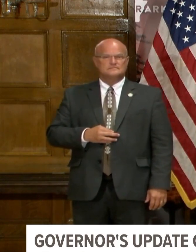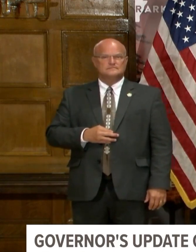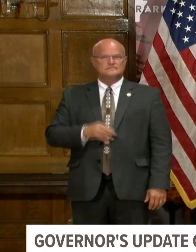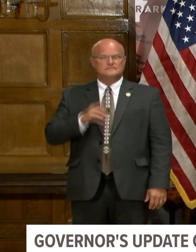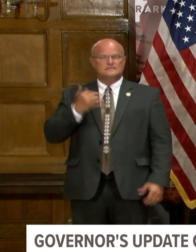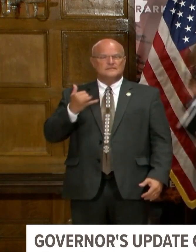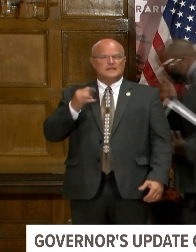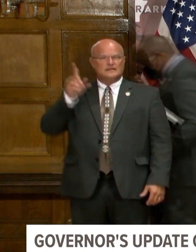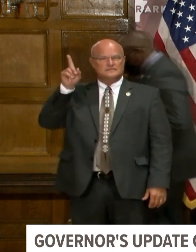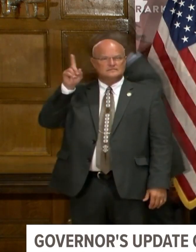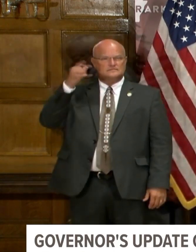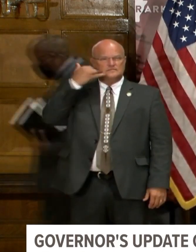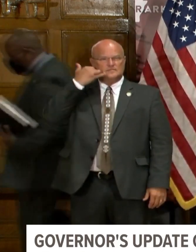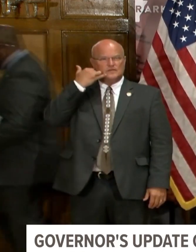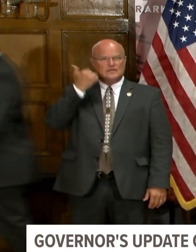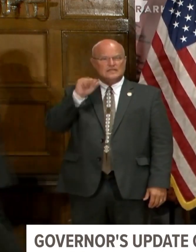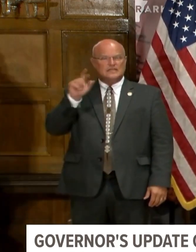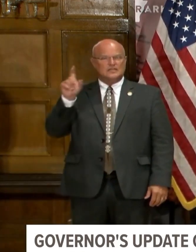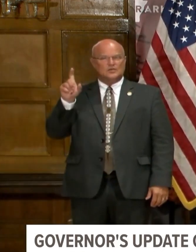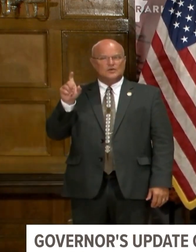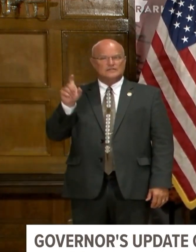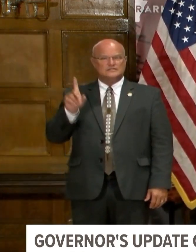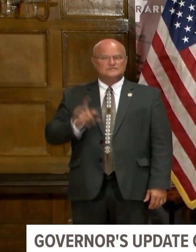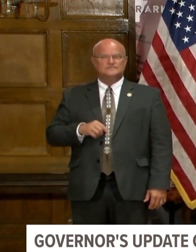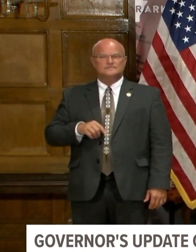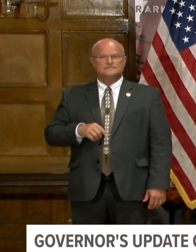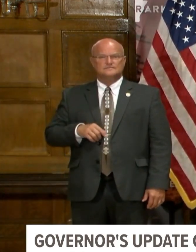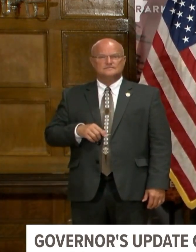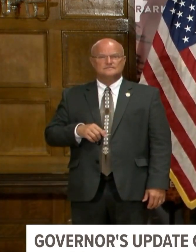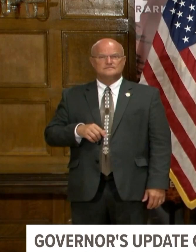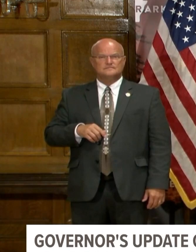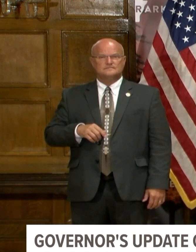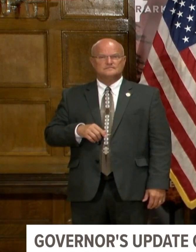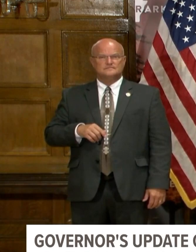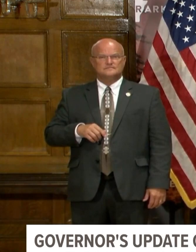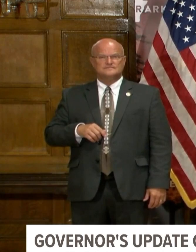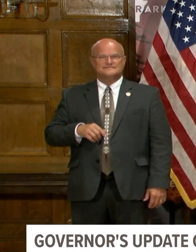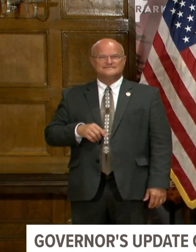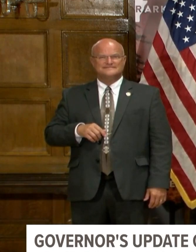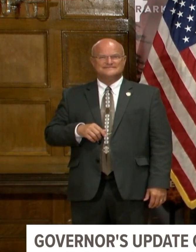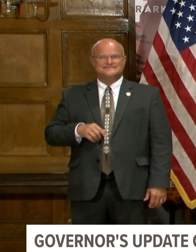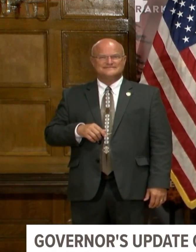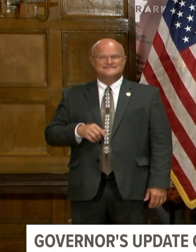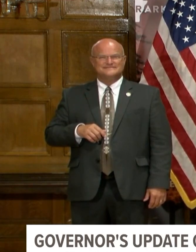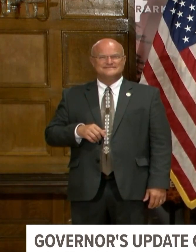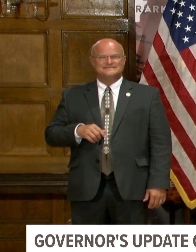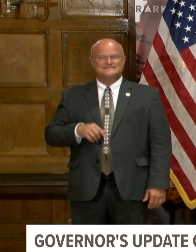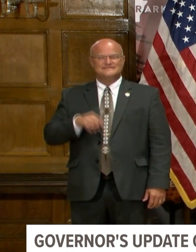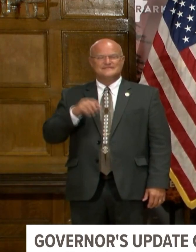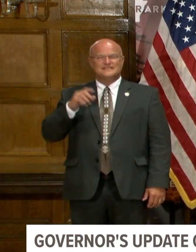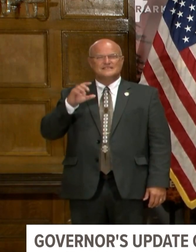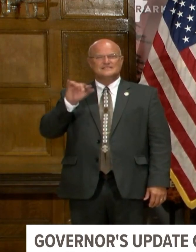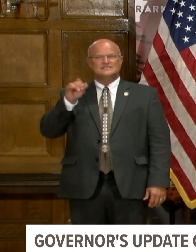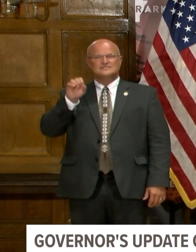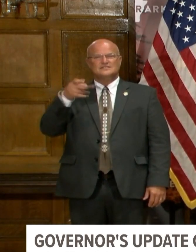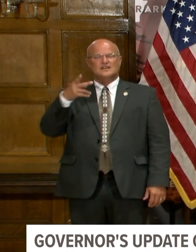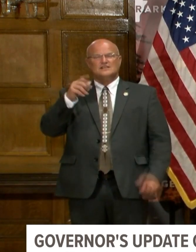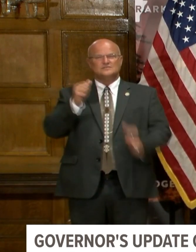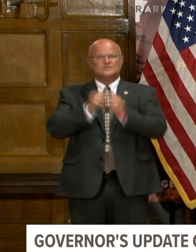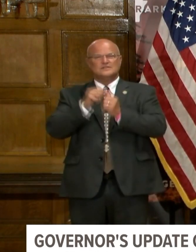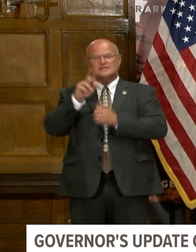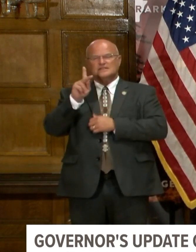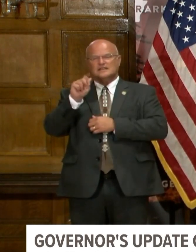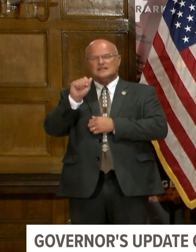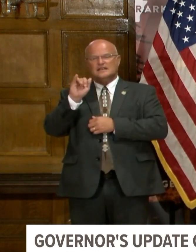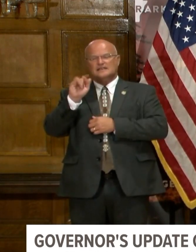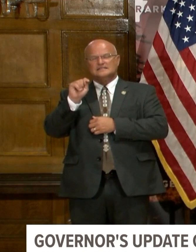Let's go remotely. Is there any question remotely? Yes, Governor, this is Josh White with KAIT. I was